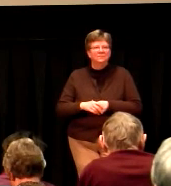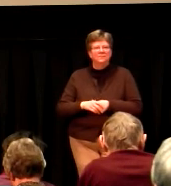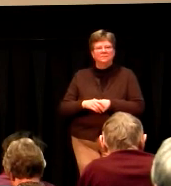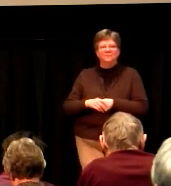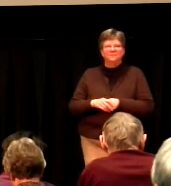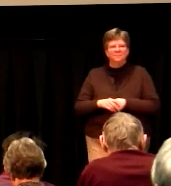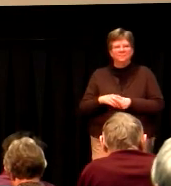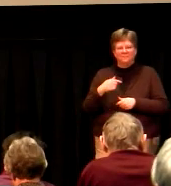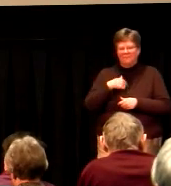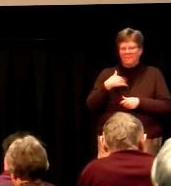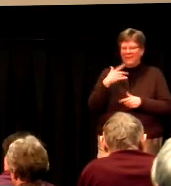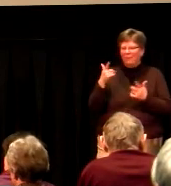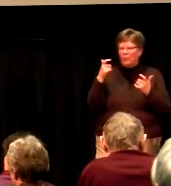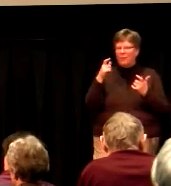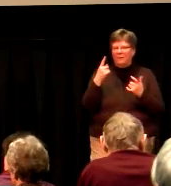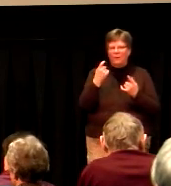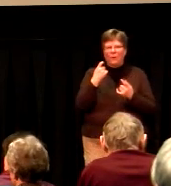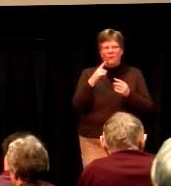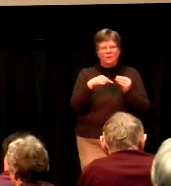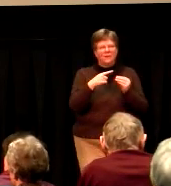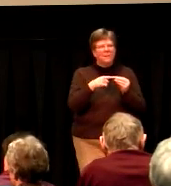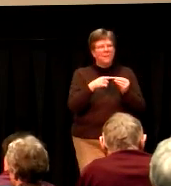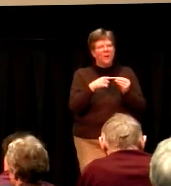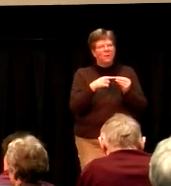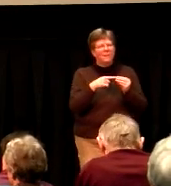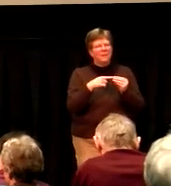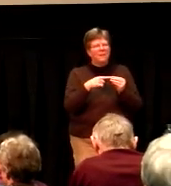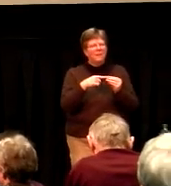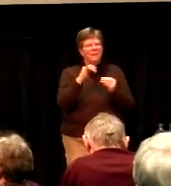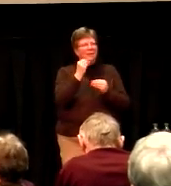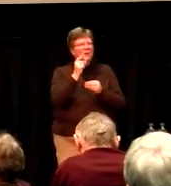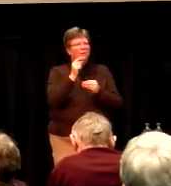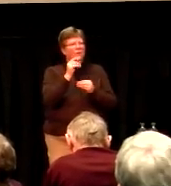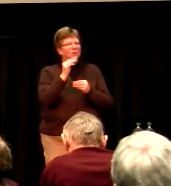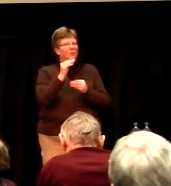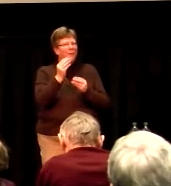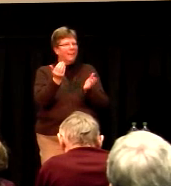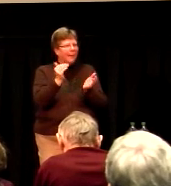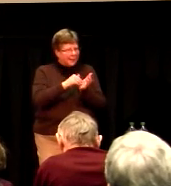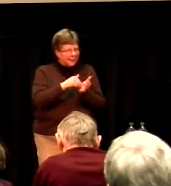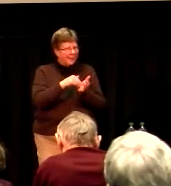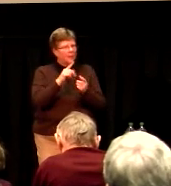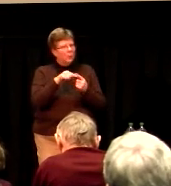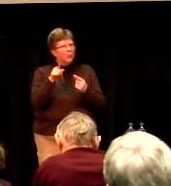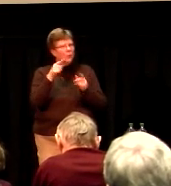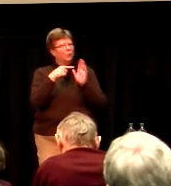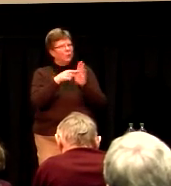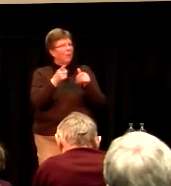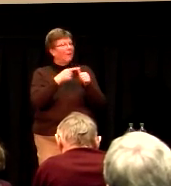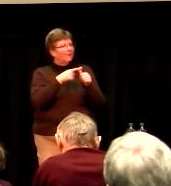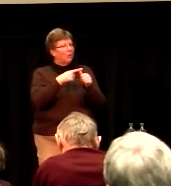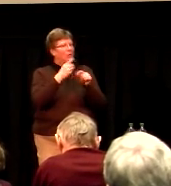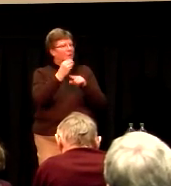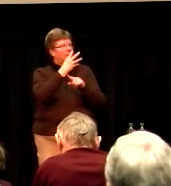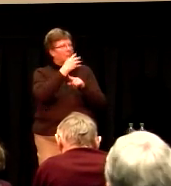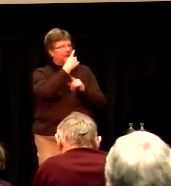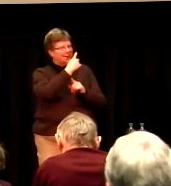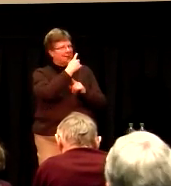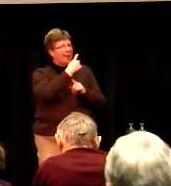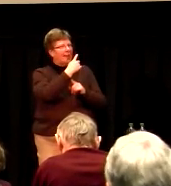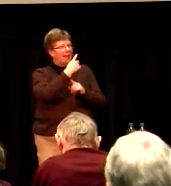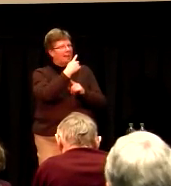Hi. I just have a quick question about the jet streams again. When you showed the first slide that